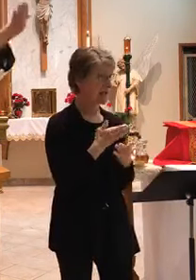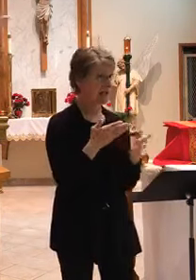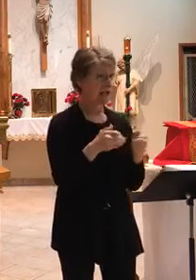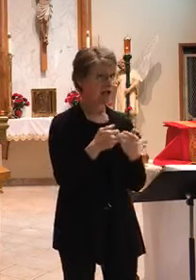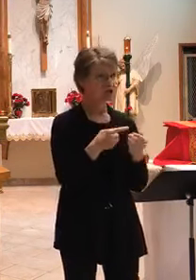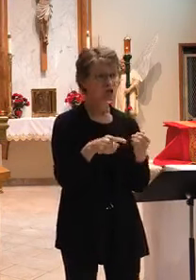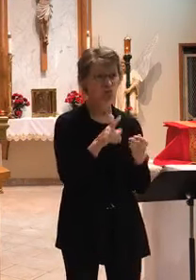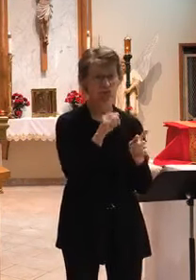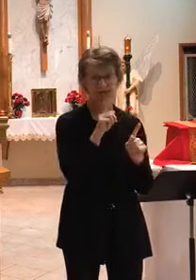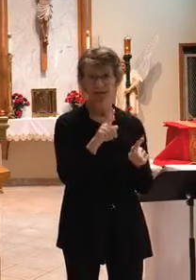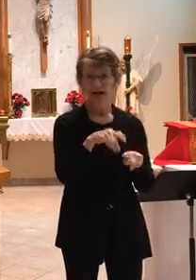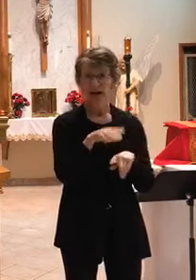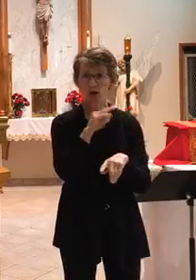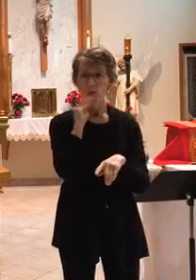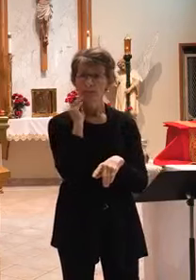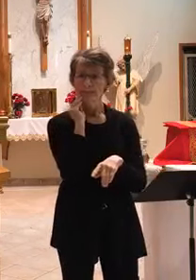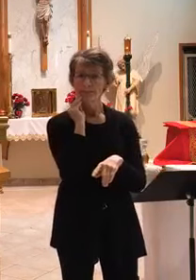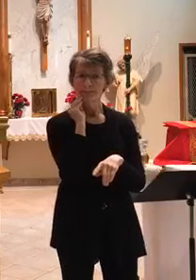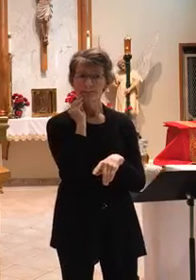you respond at home?